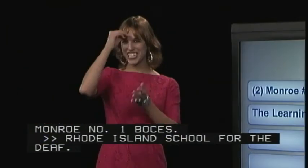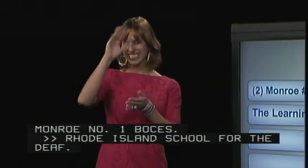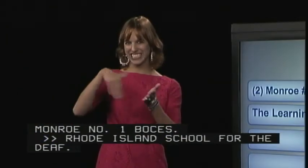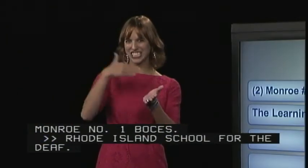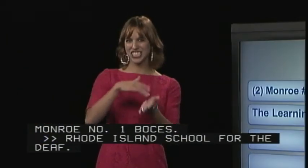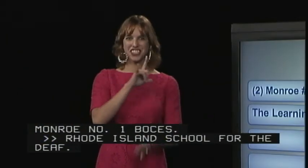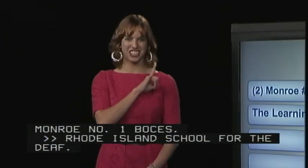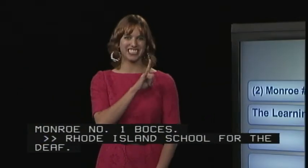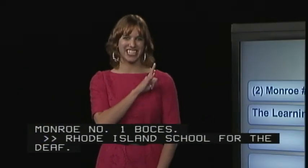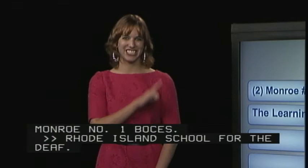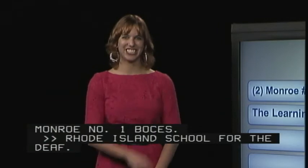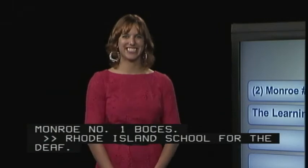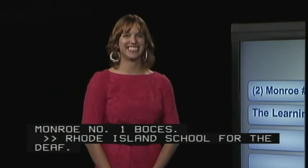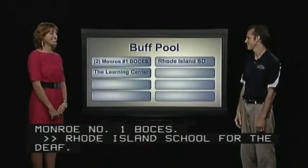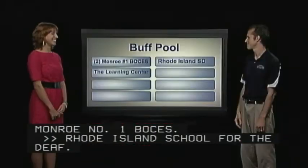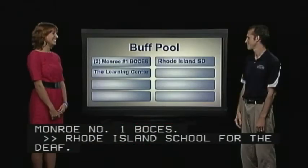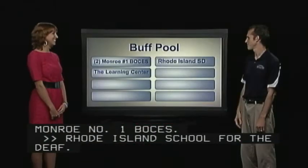The Learning Center.